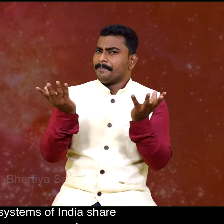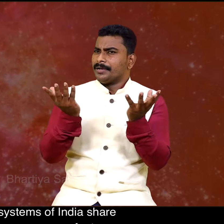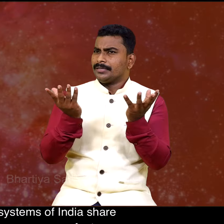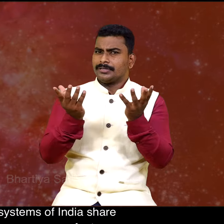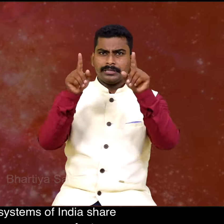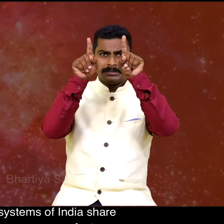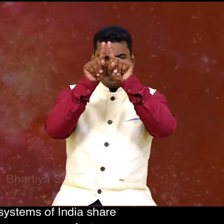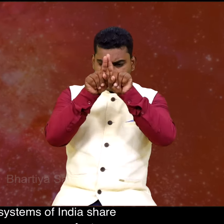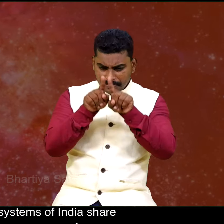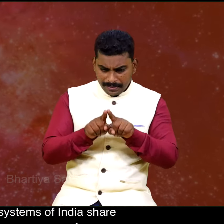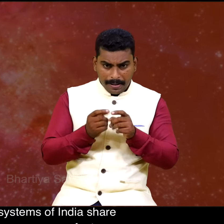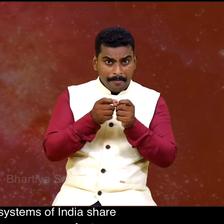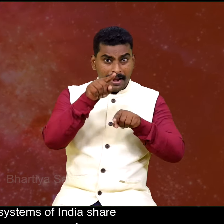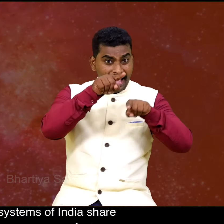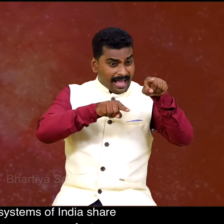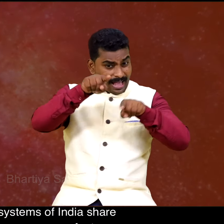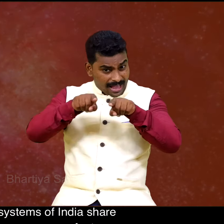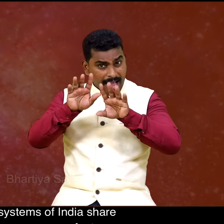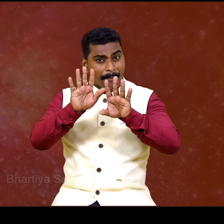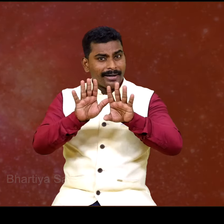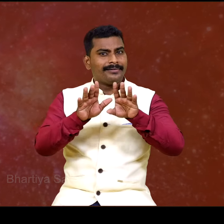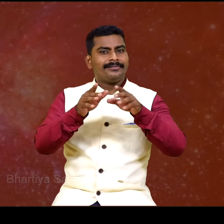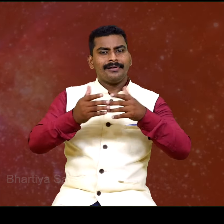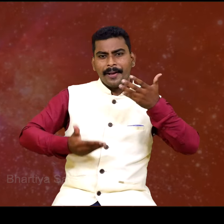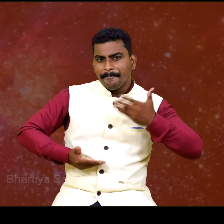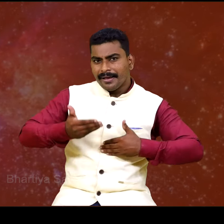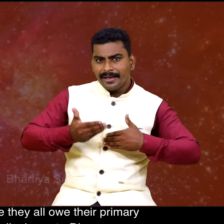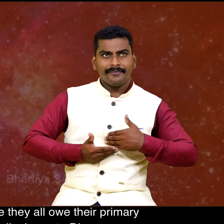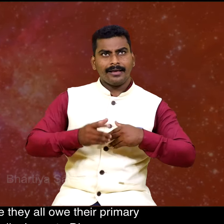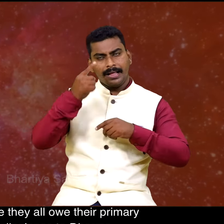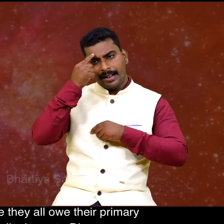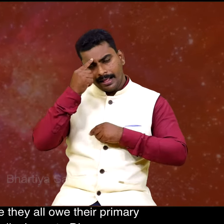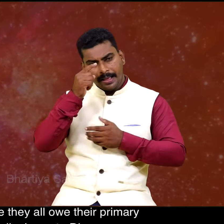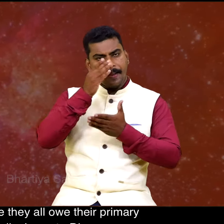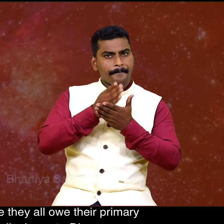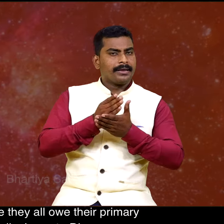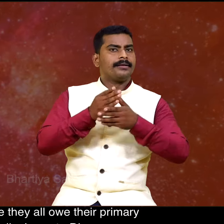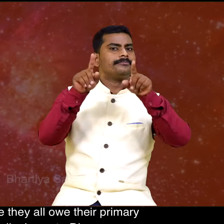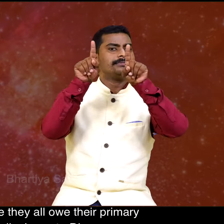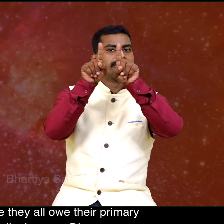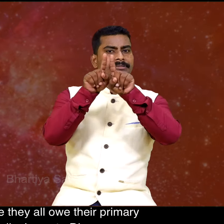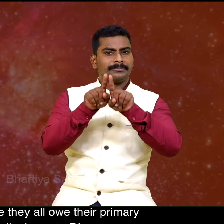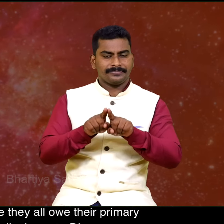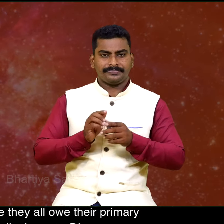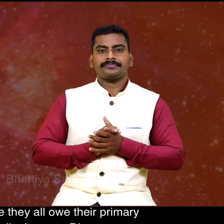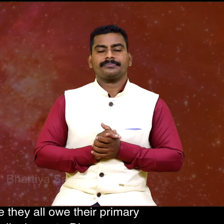share many common features. Since they all owe their primary allegiance to